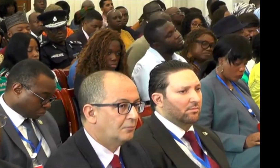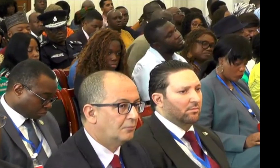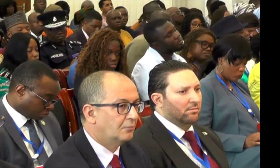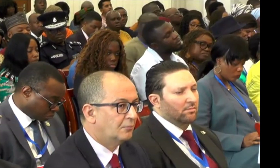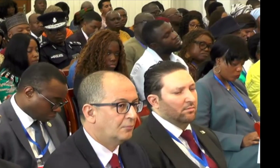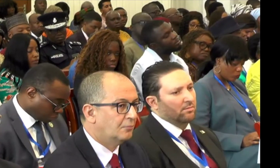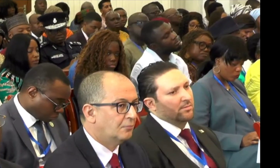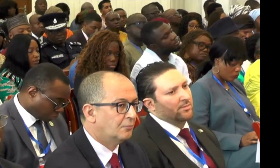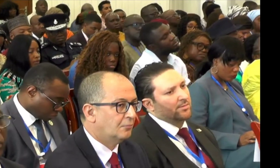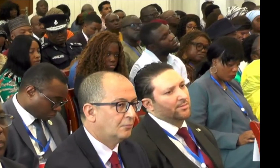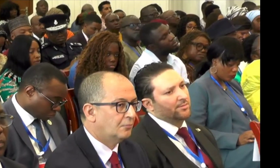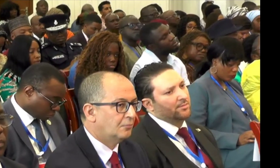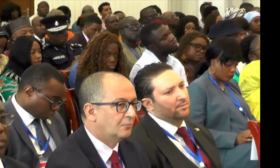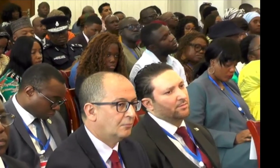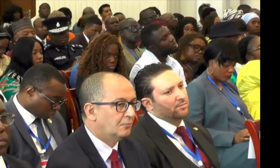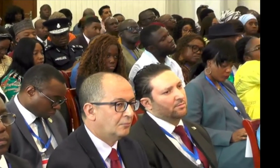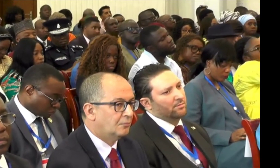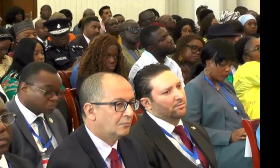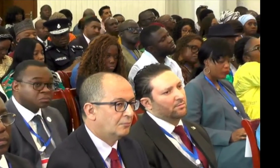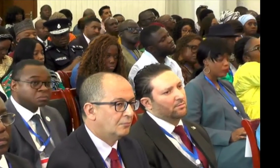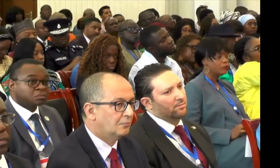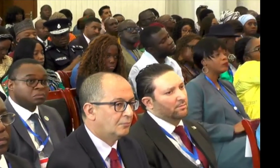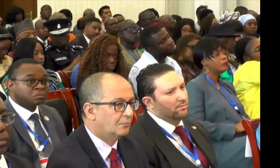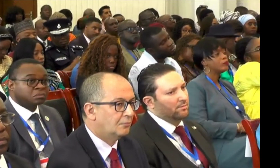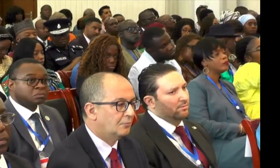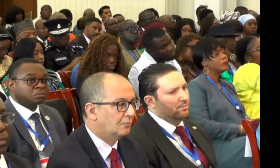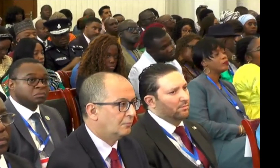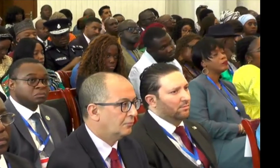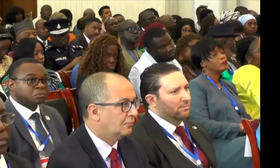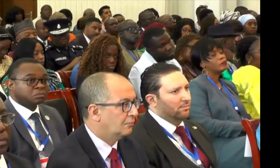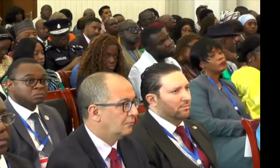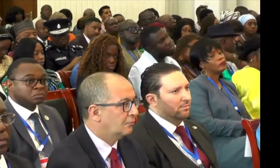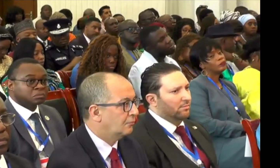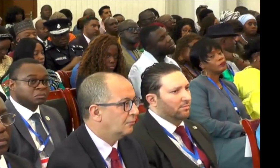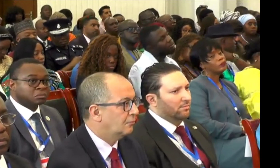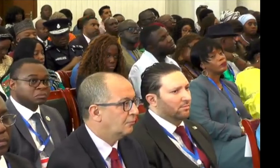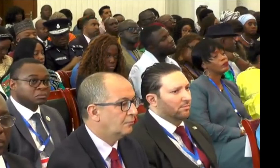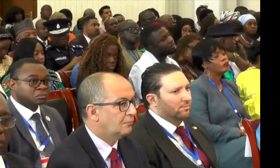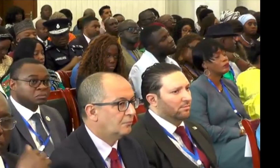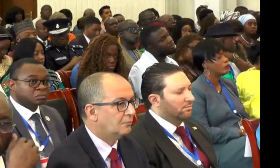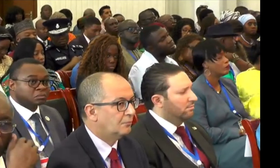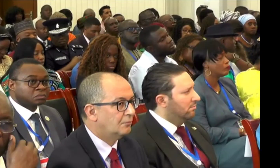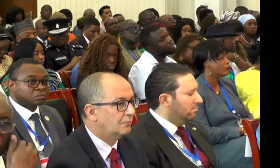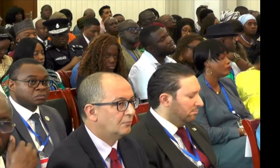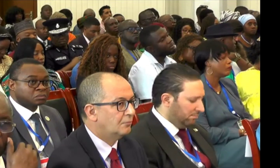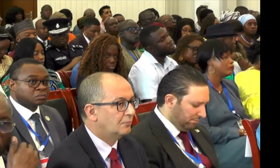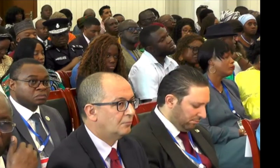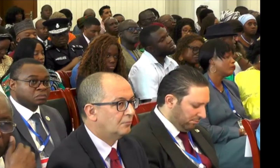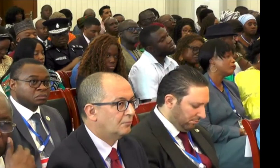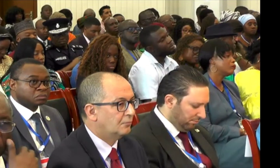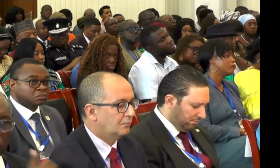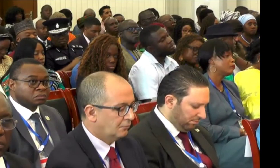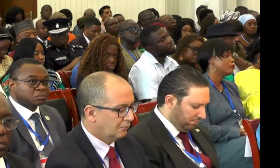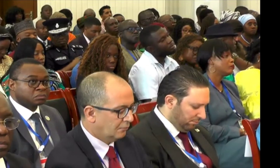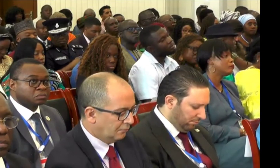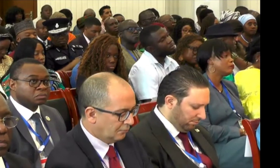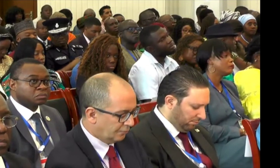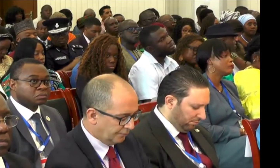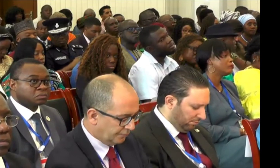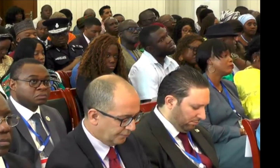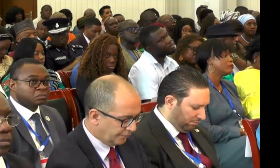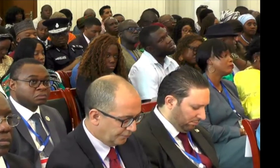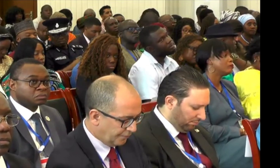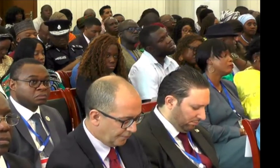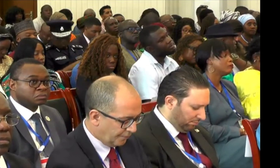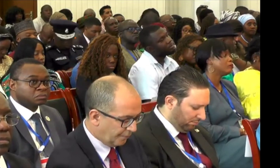he will be bringing the entire membership again reflect on the measurability of